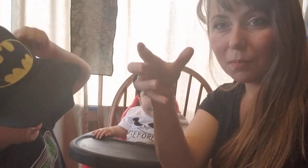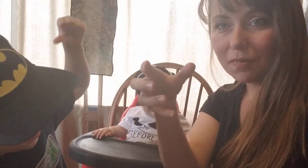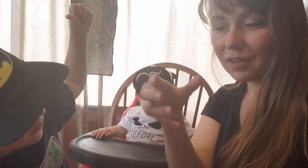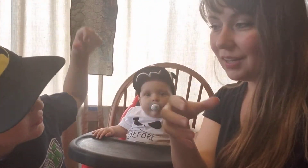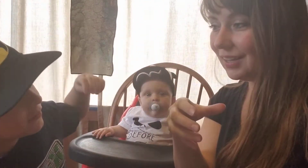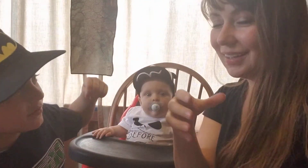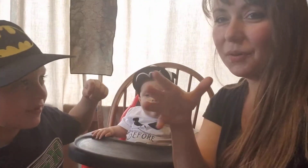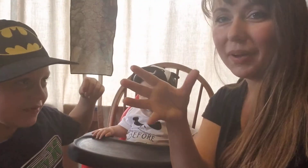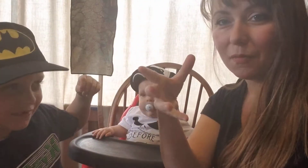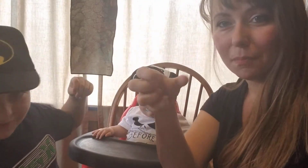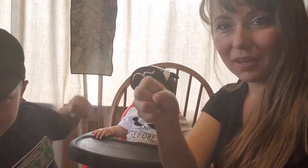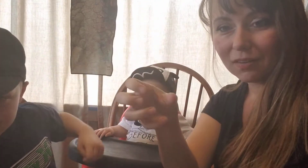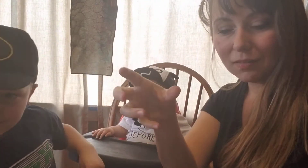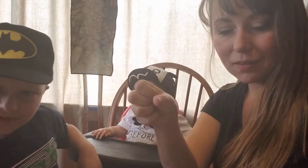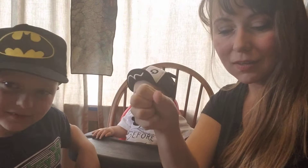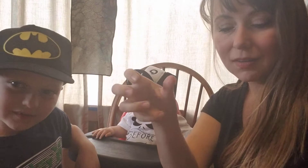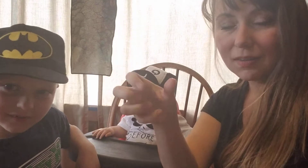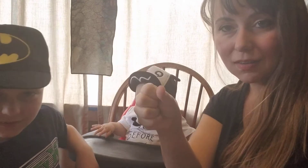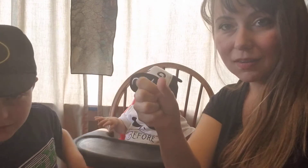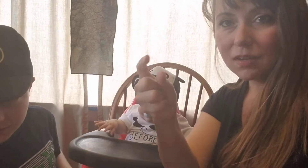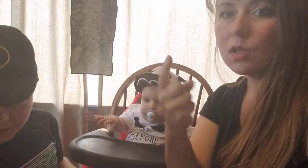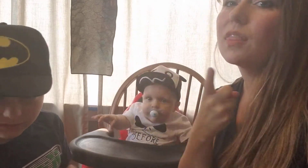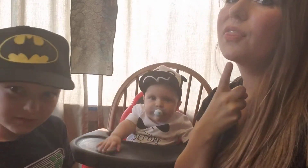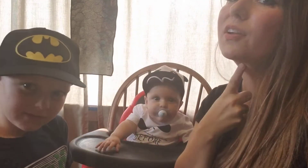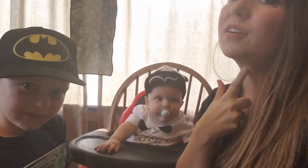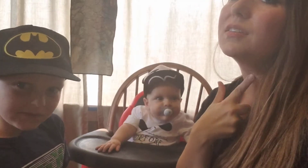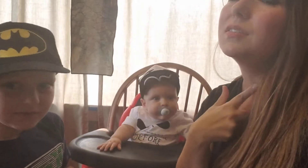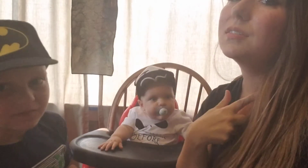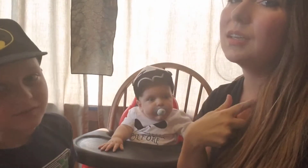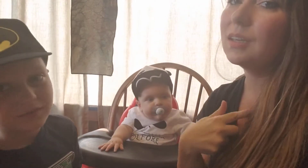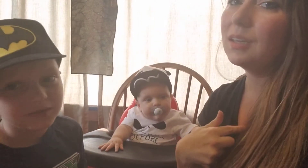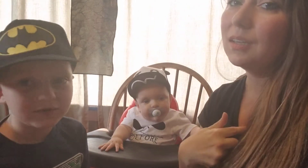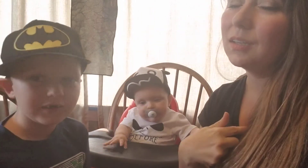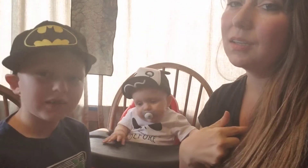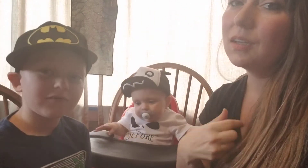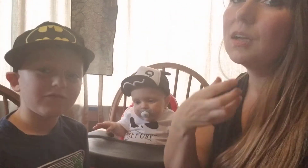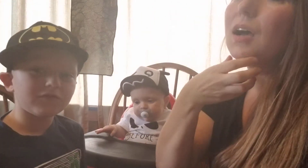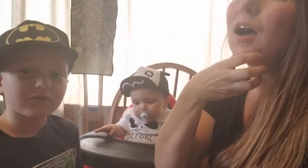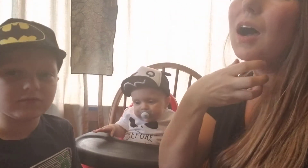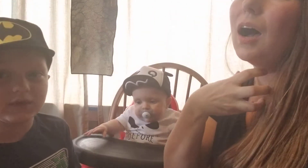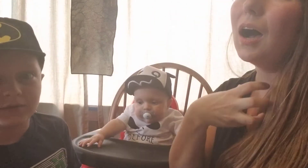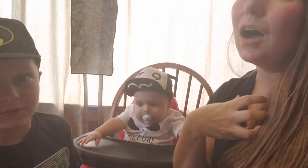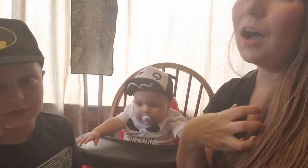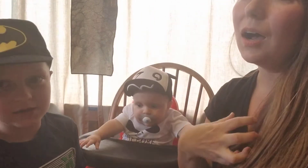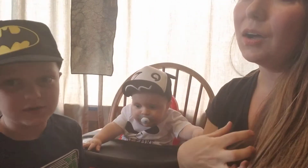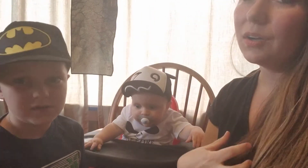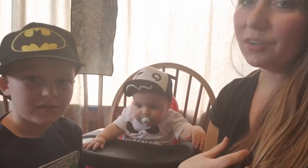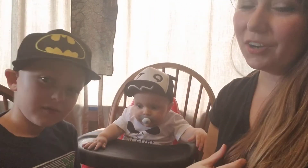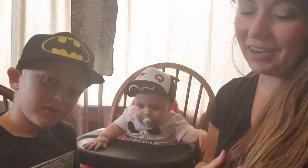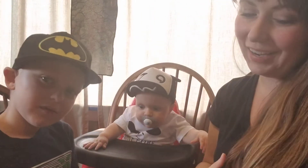We have milk. Thirsty. finally for dizzy? Hungry.